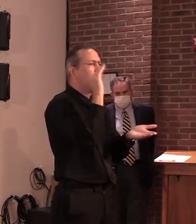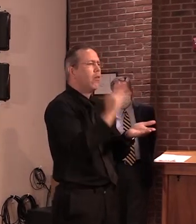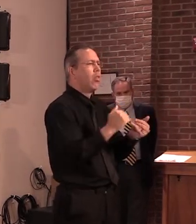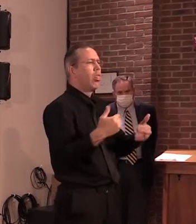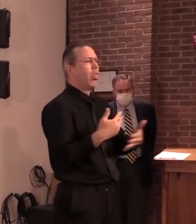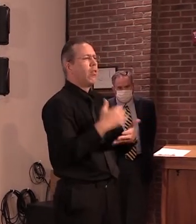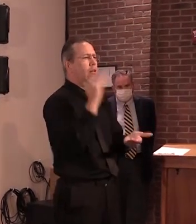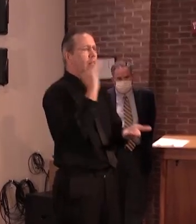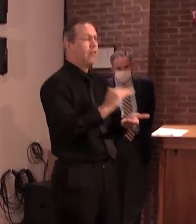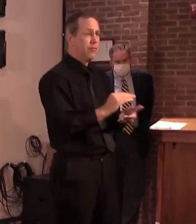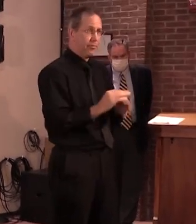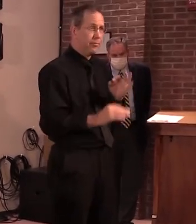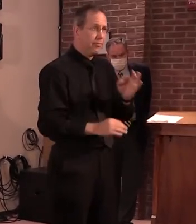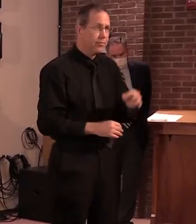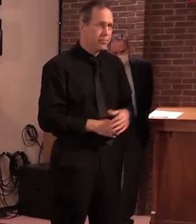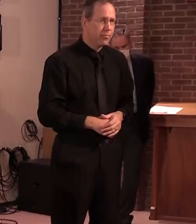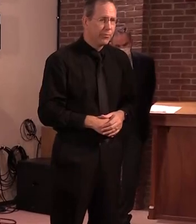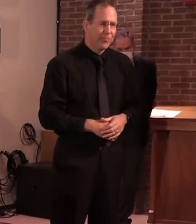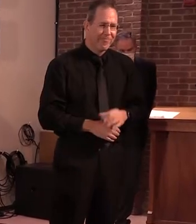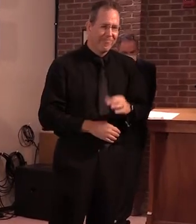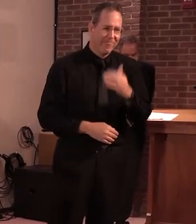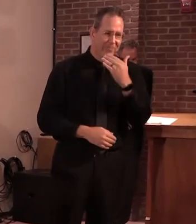Thank you.